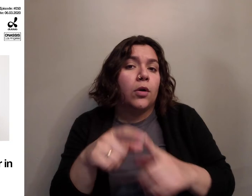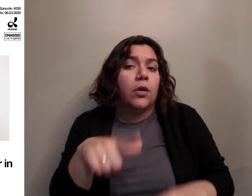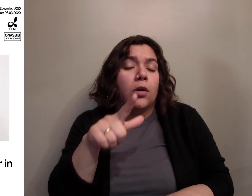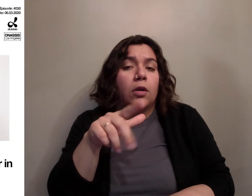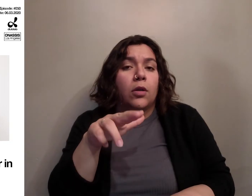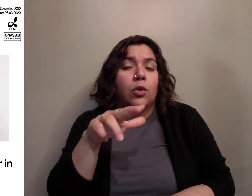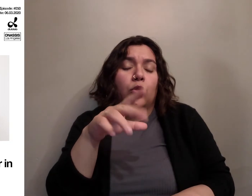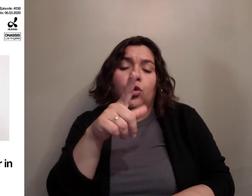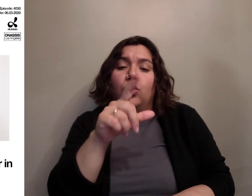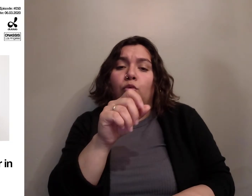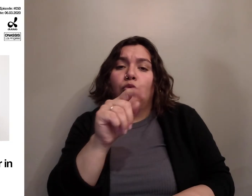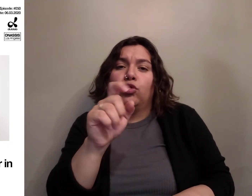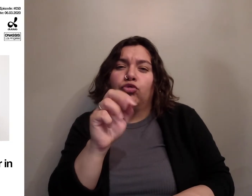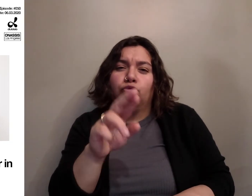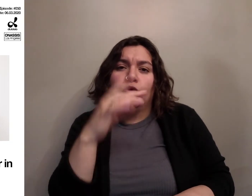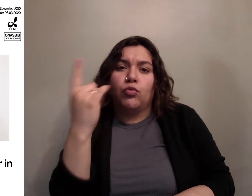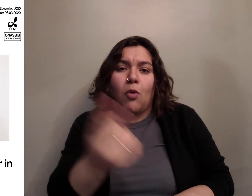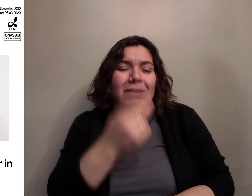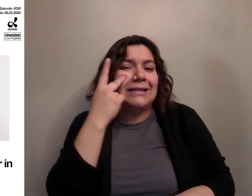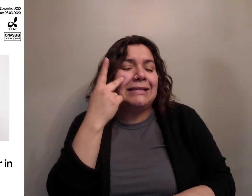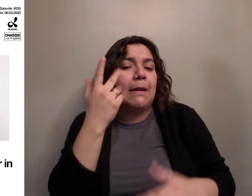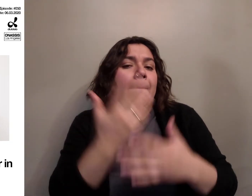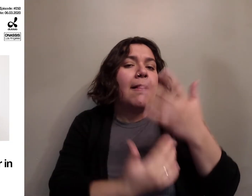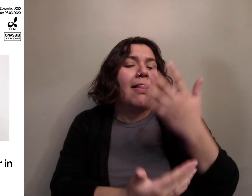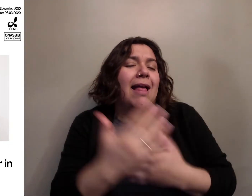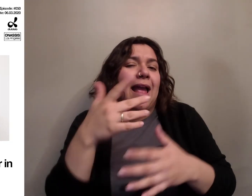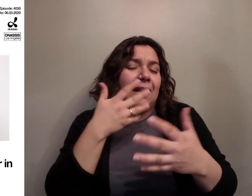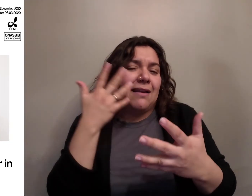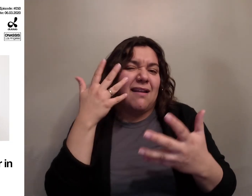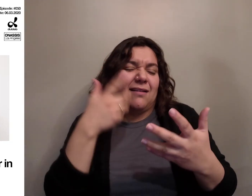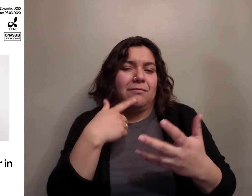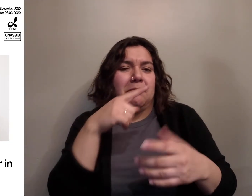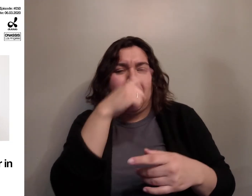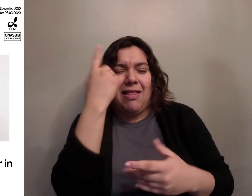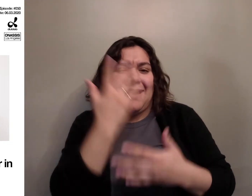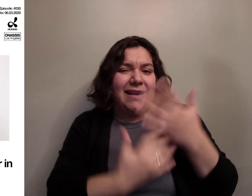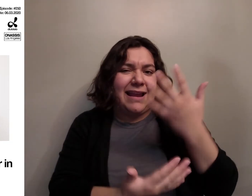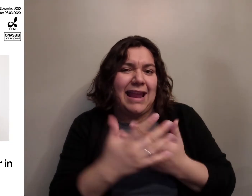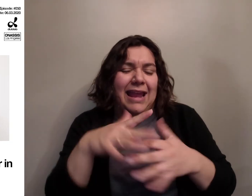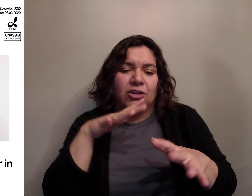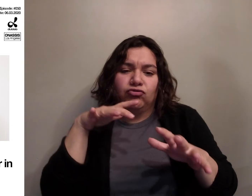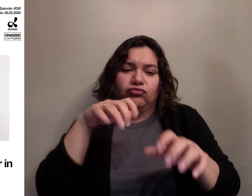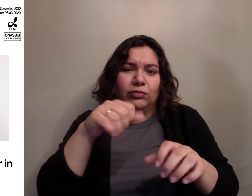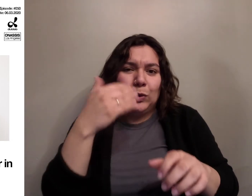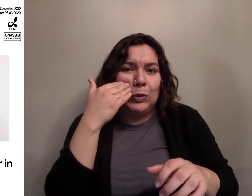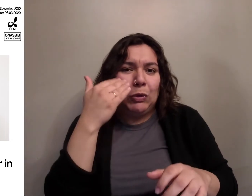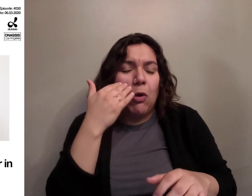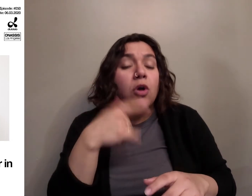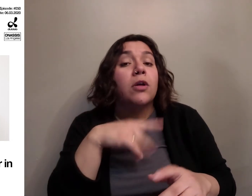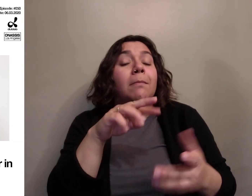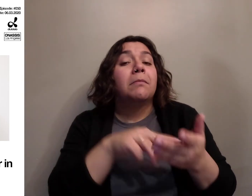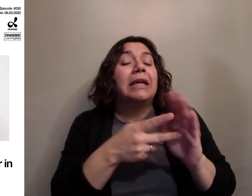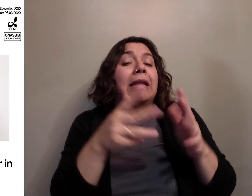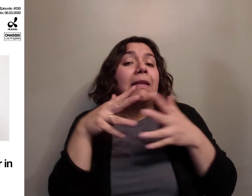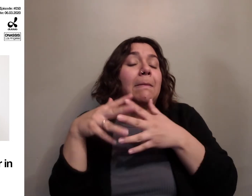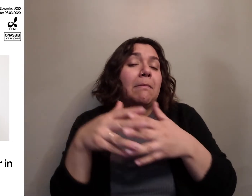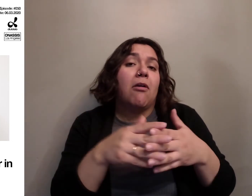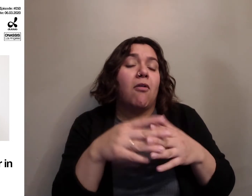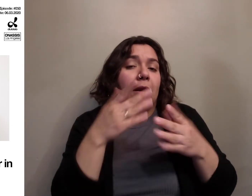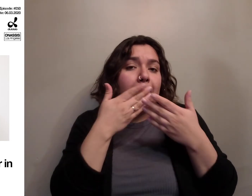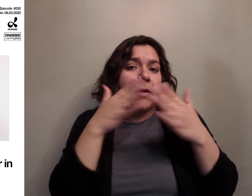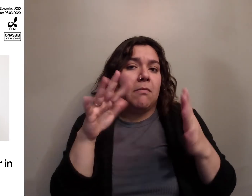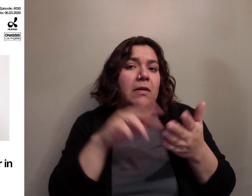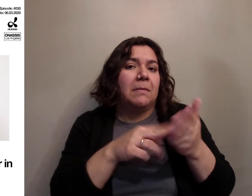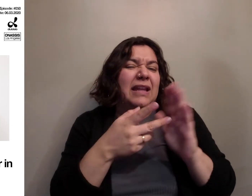endlessly use that word, looter. On television, you always see black hands reaching in,